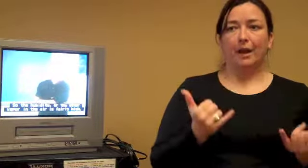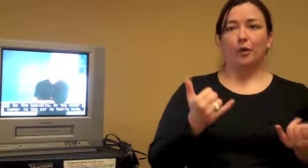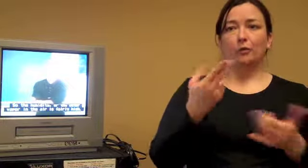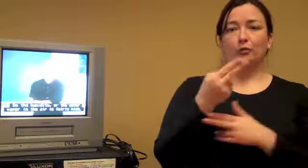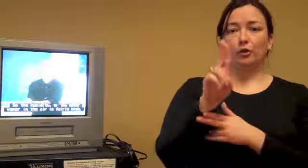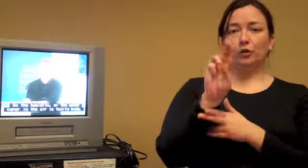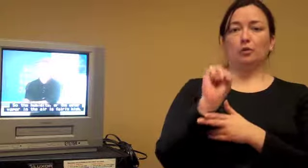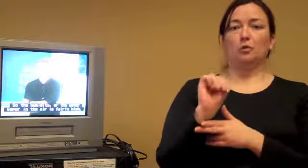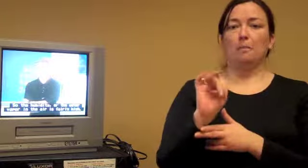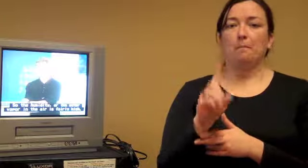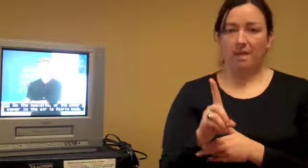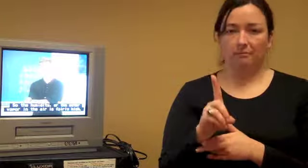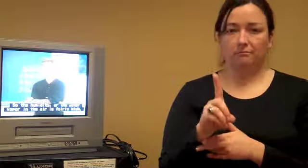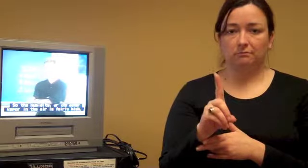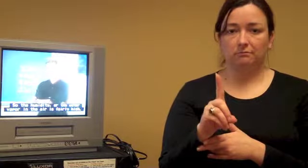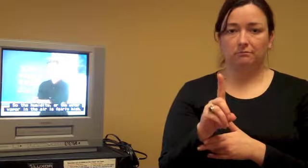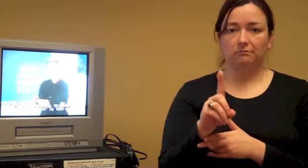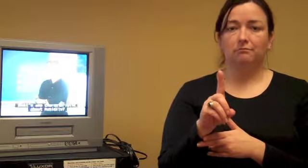high.